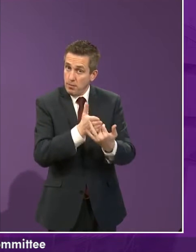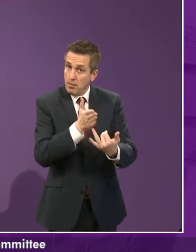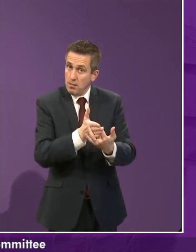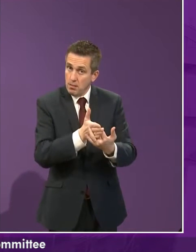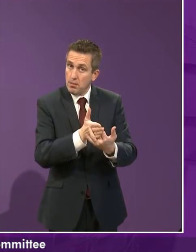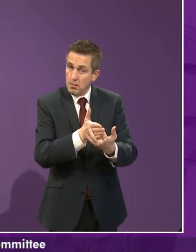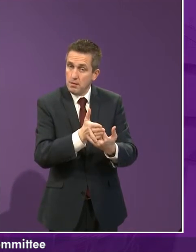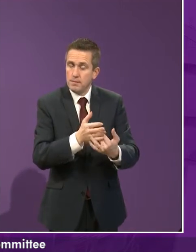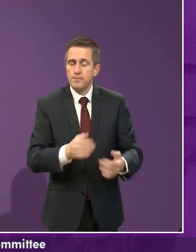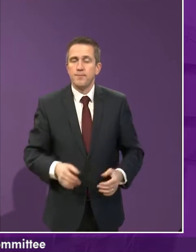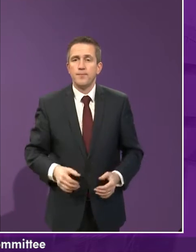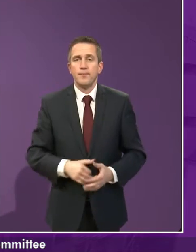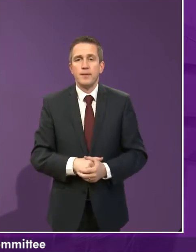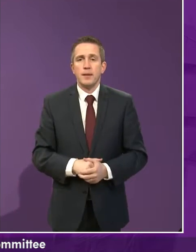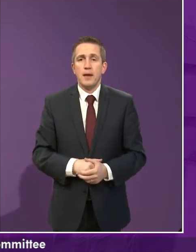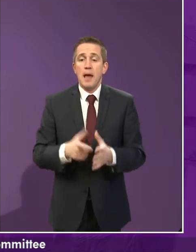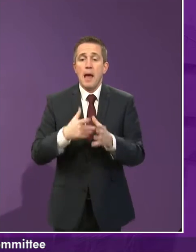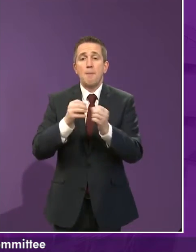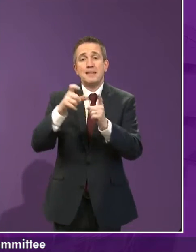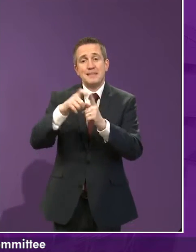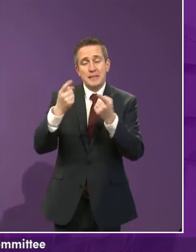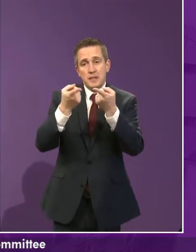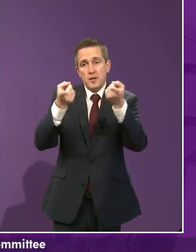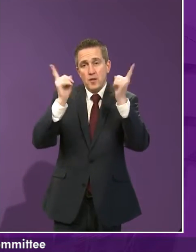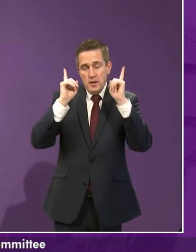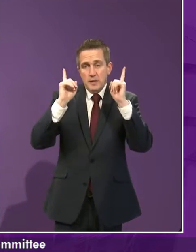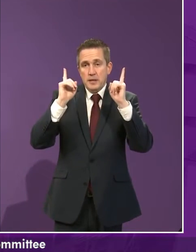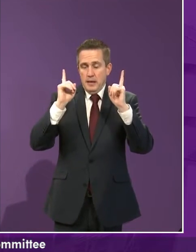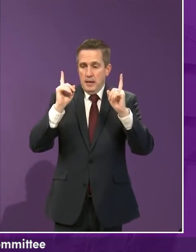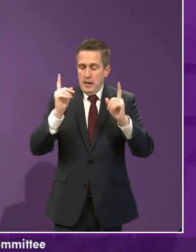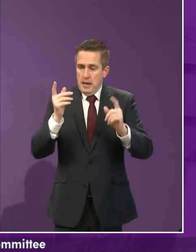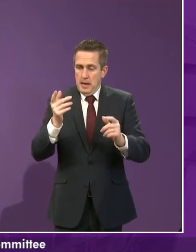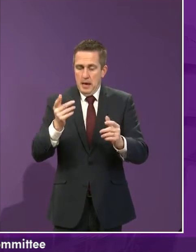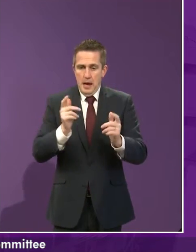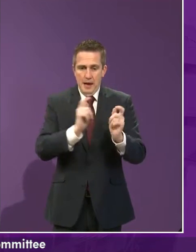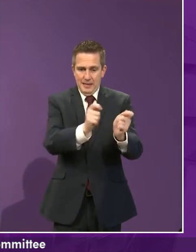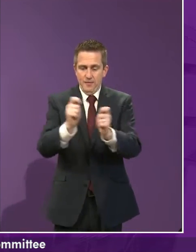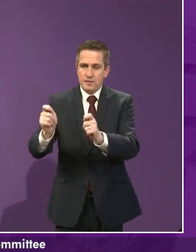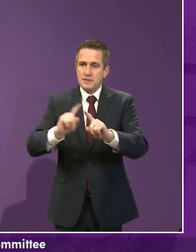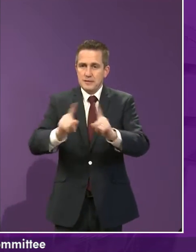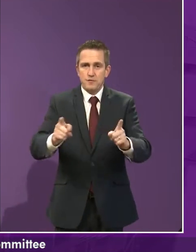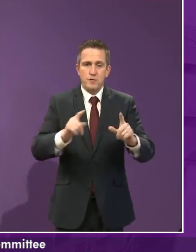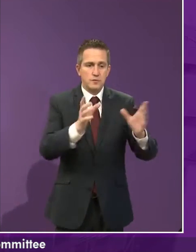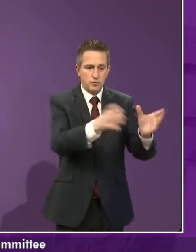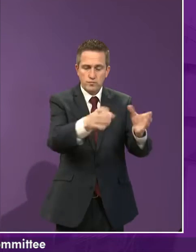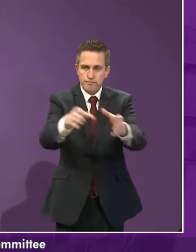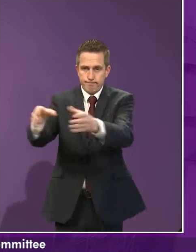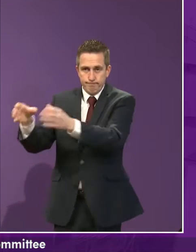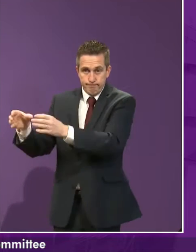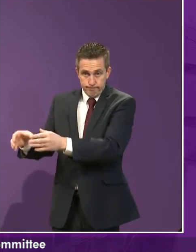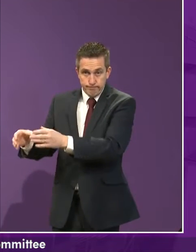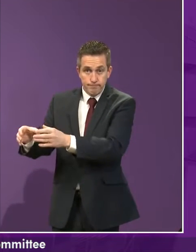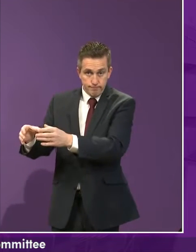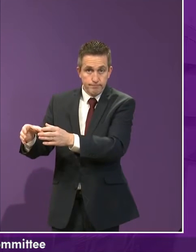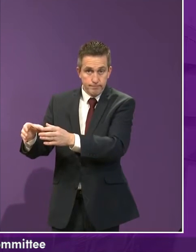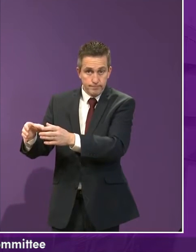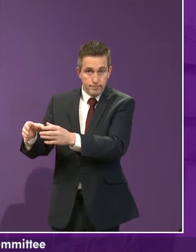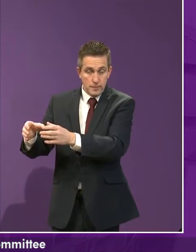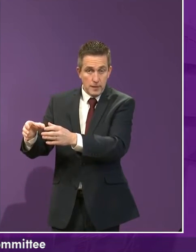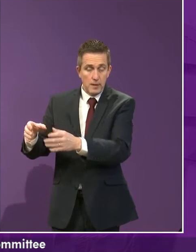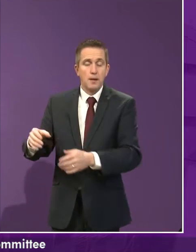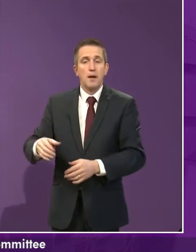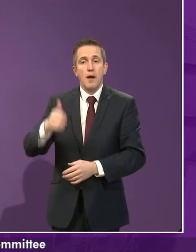have areas of the university that are assigned to particular disciplines, for example. But that tends to